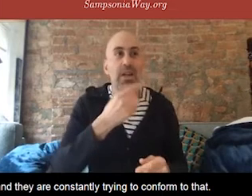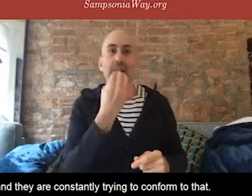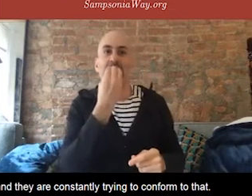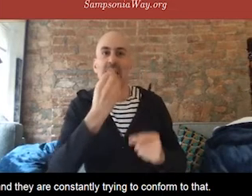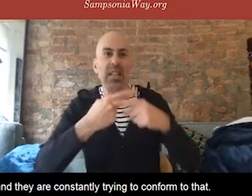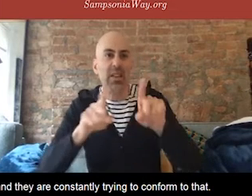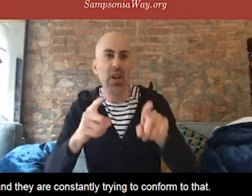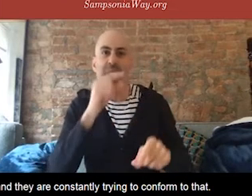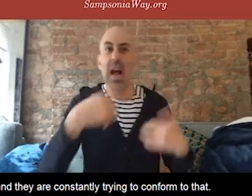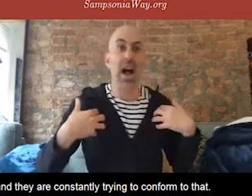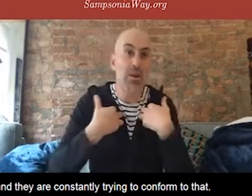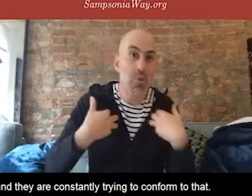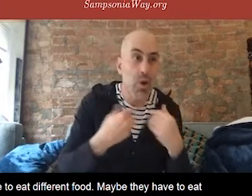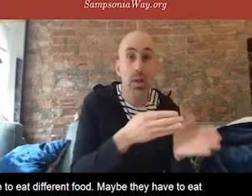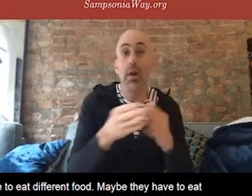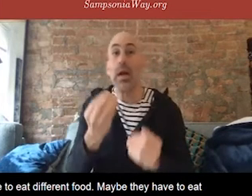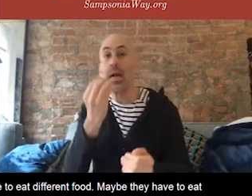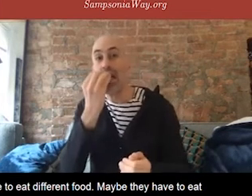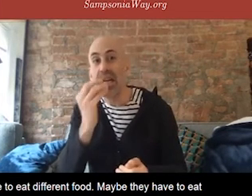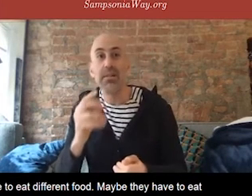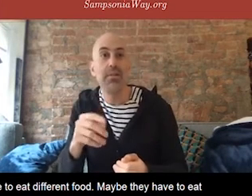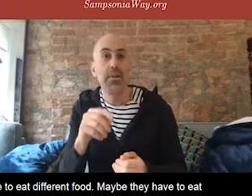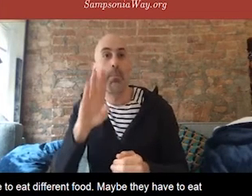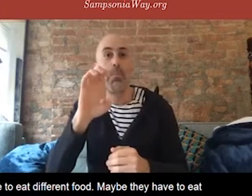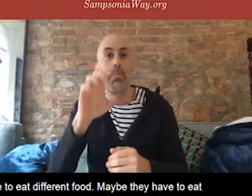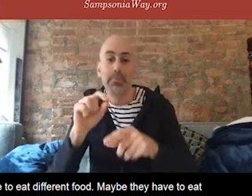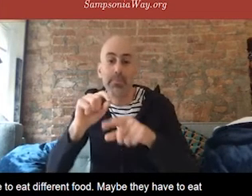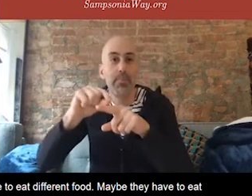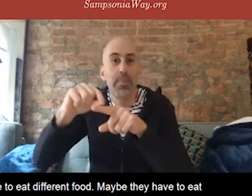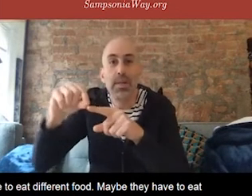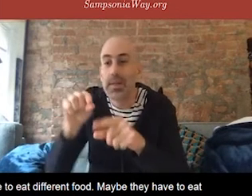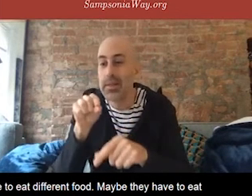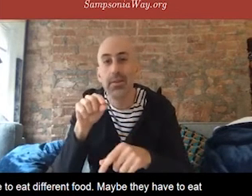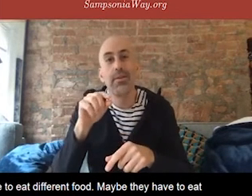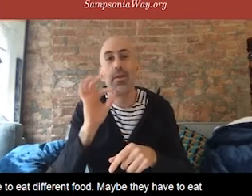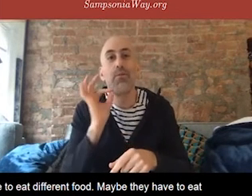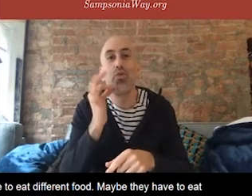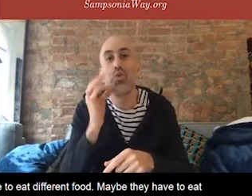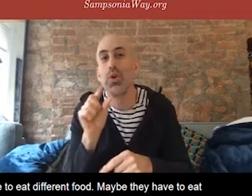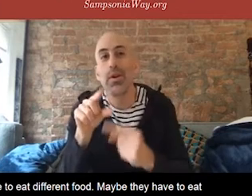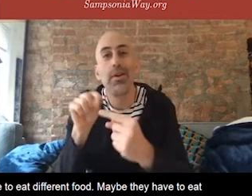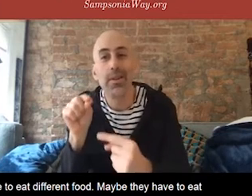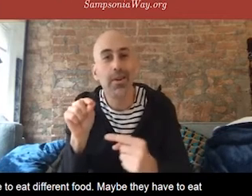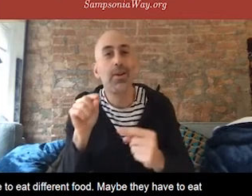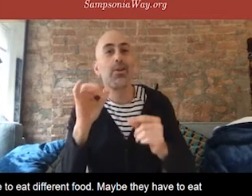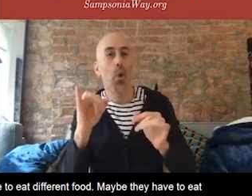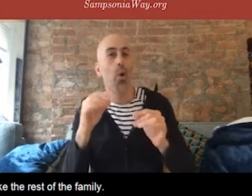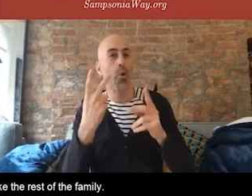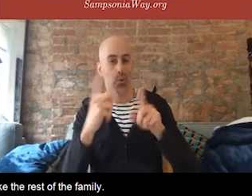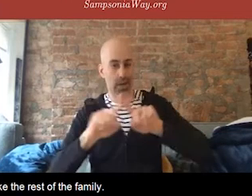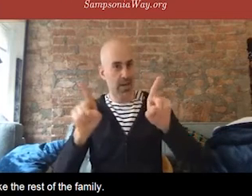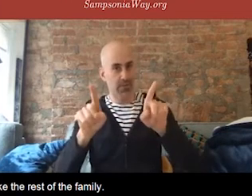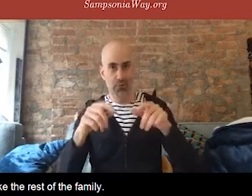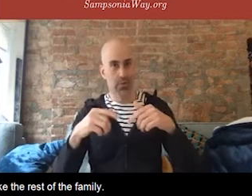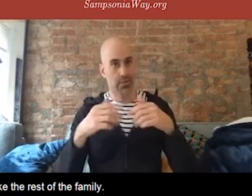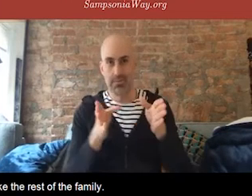they are constantly trying to conform to that, but because they have a different beak, they have to eat different food. Right? Maybe they have to eat